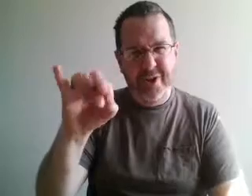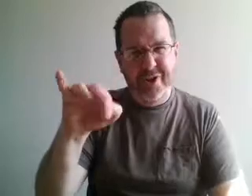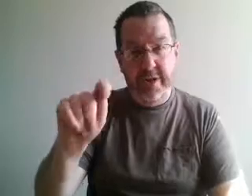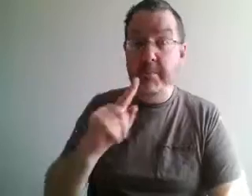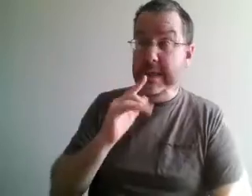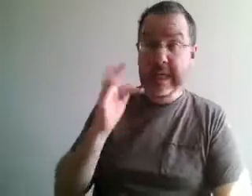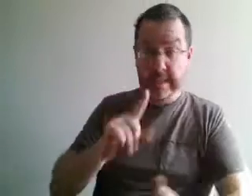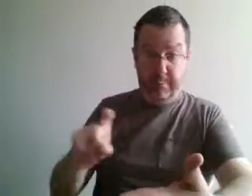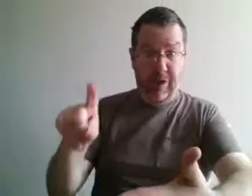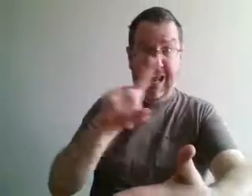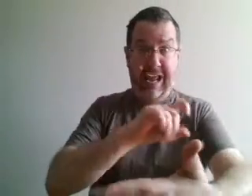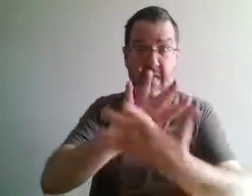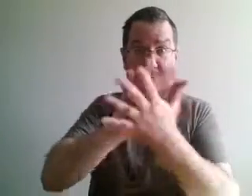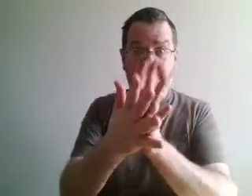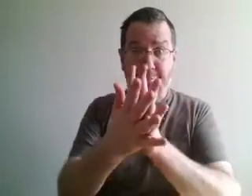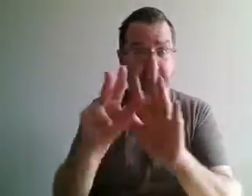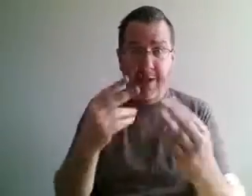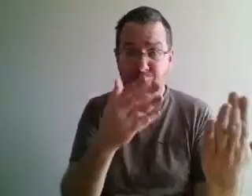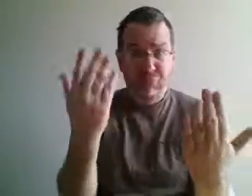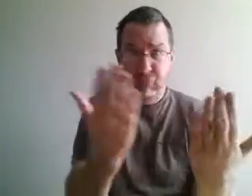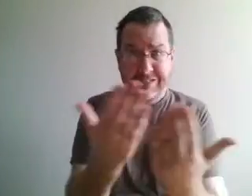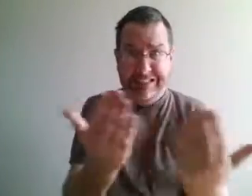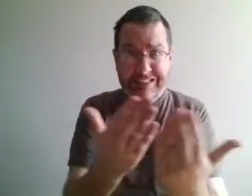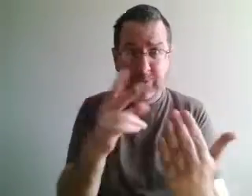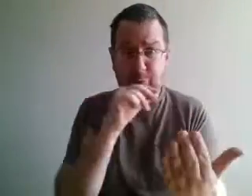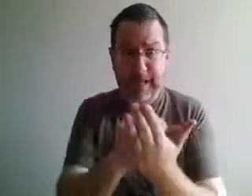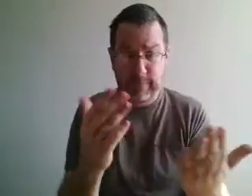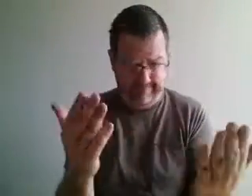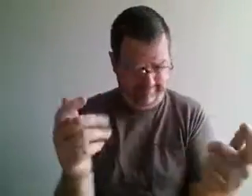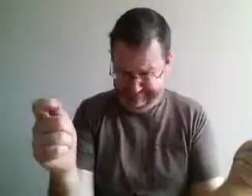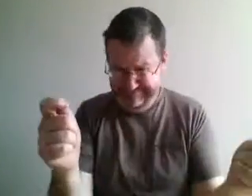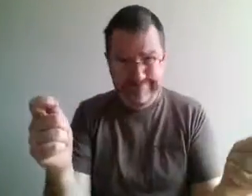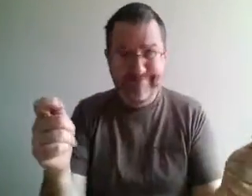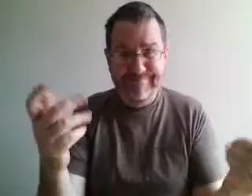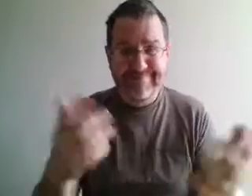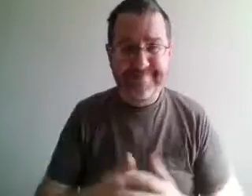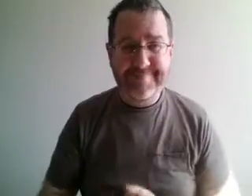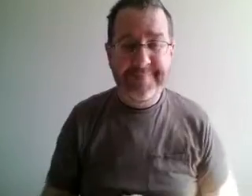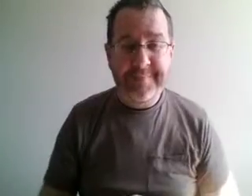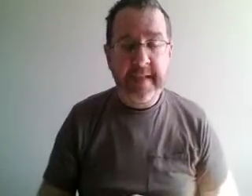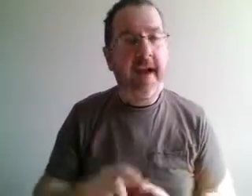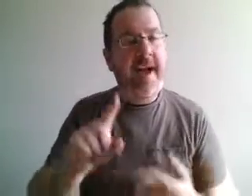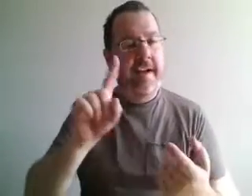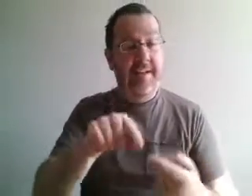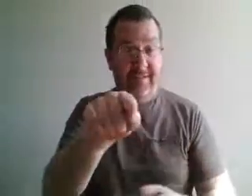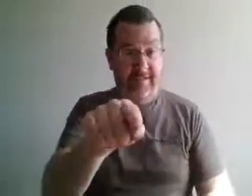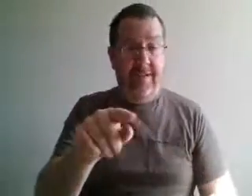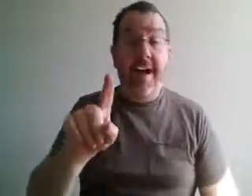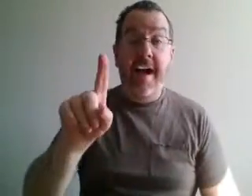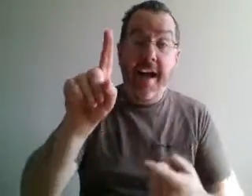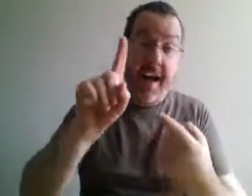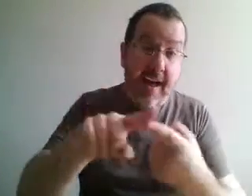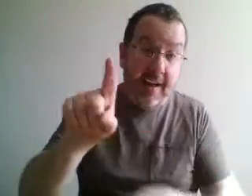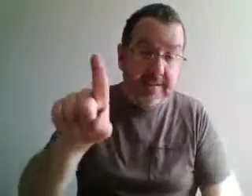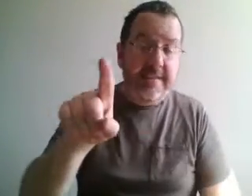I make it hard to read the paper, but sure. Yeah, well, the other thing, Gavin, there is just think about it. I think people sometimes need